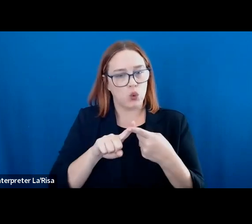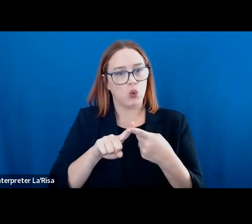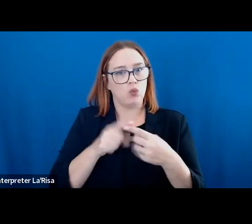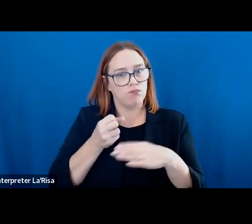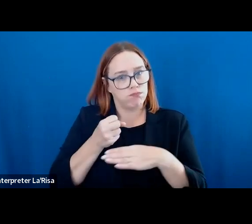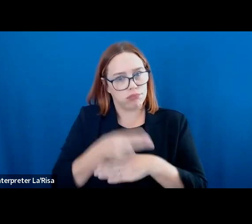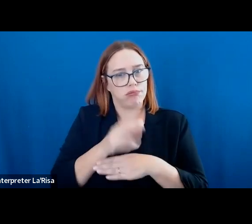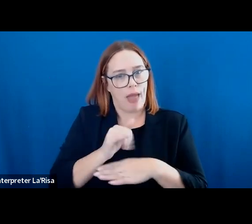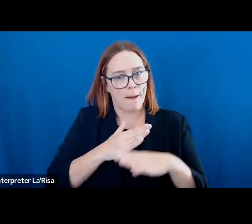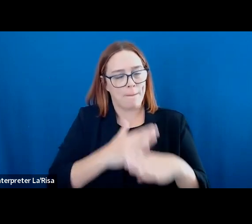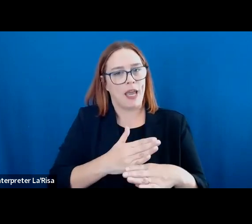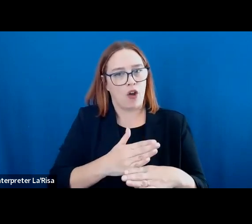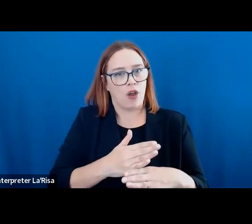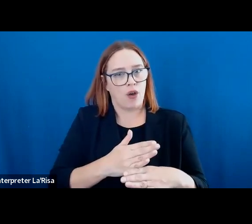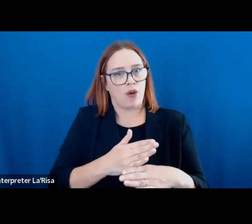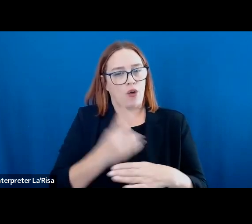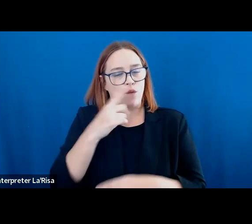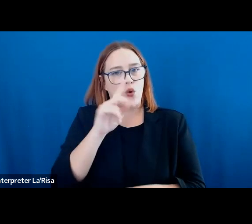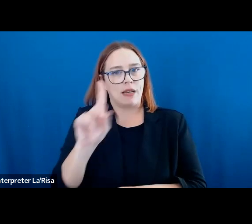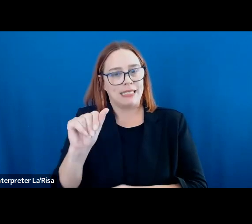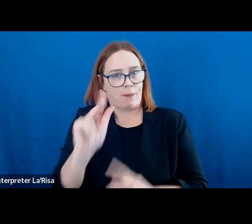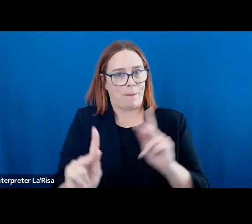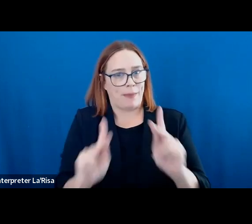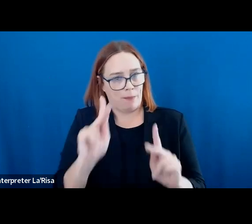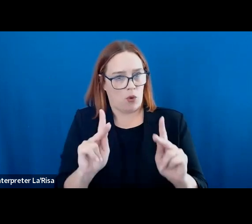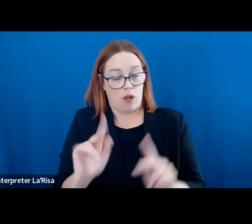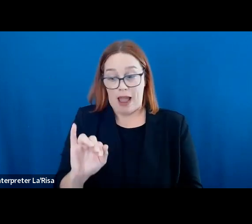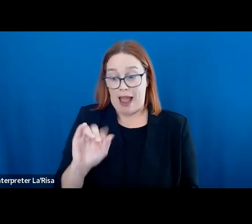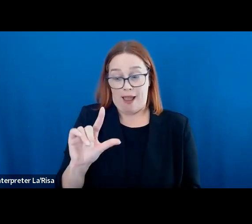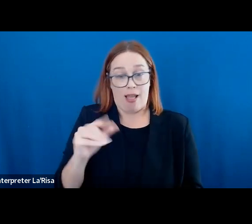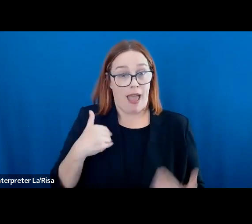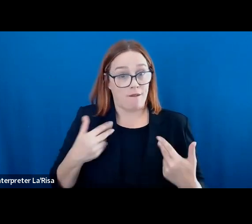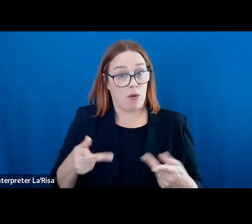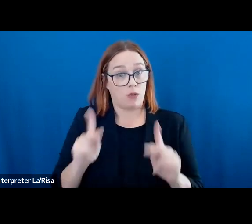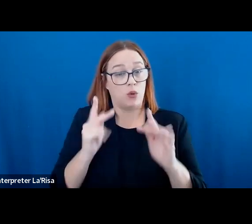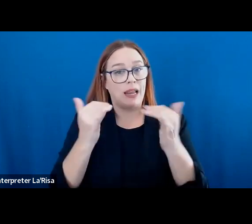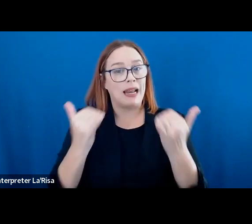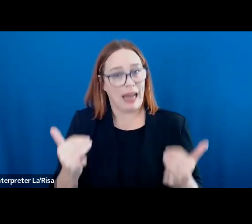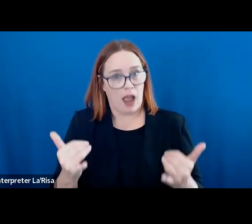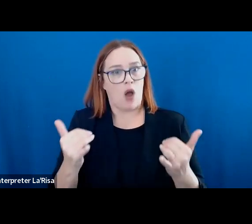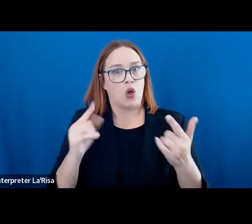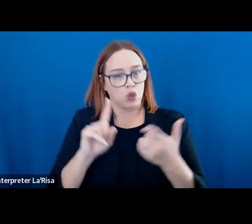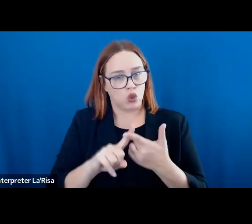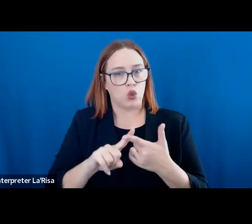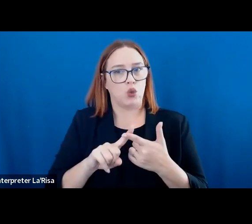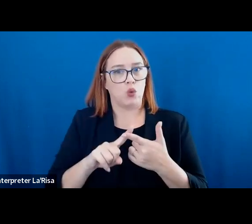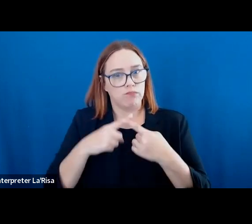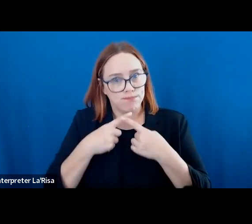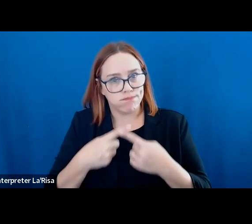barriers for disability. So IL has the chance to overcome these systemic